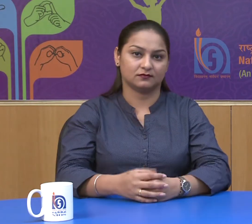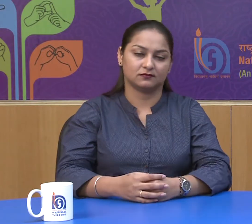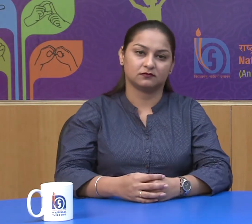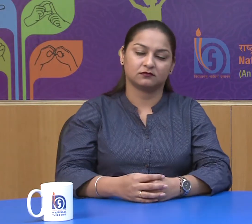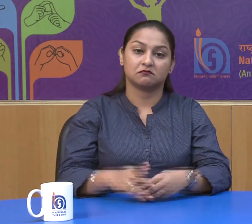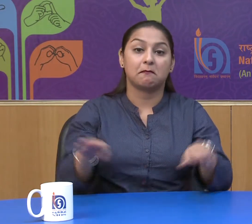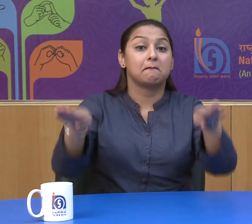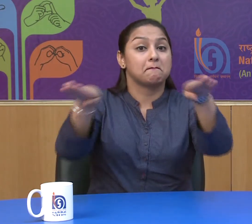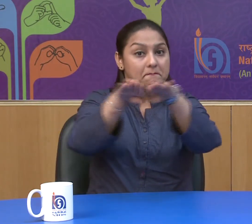balance of trade,